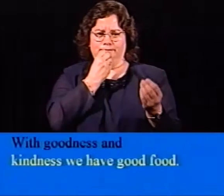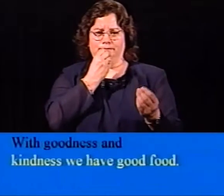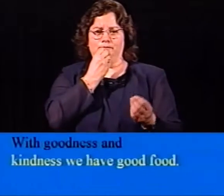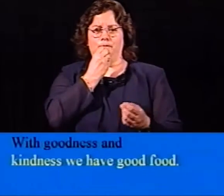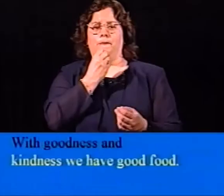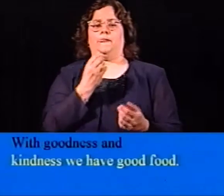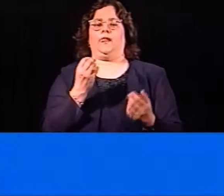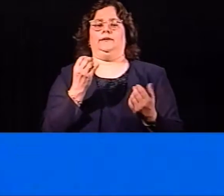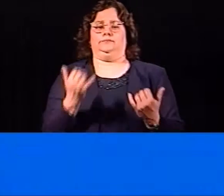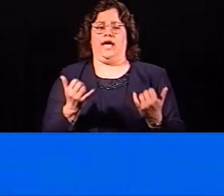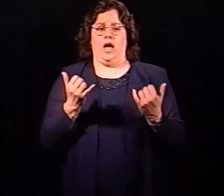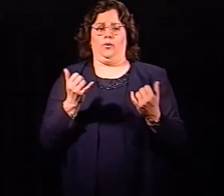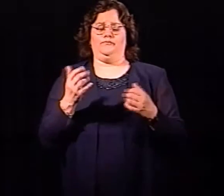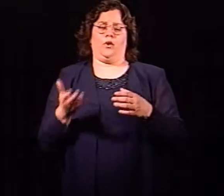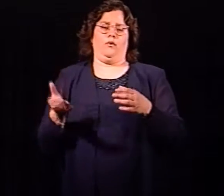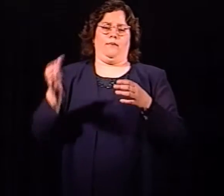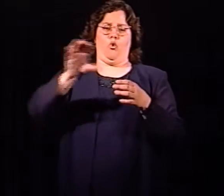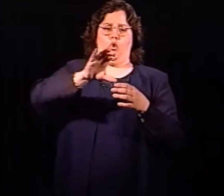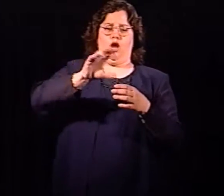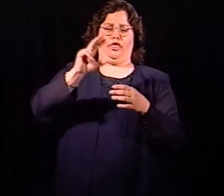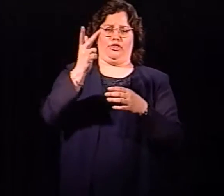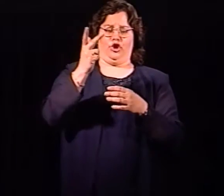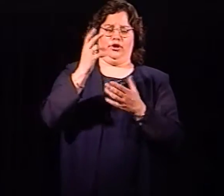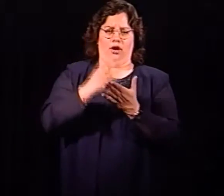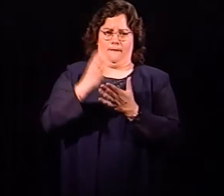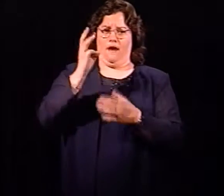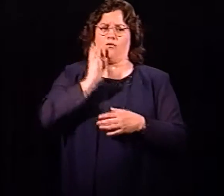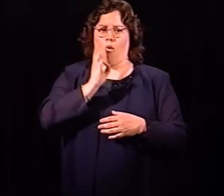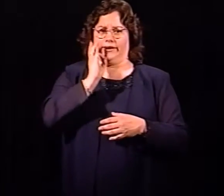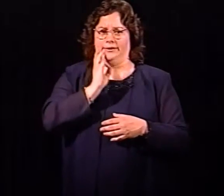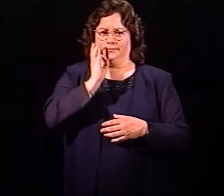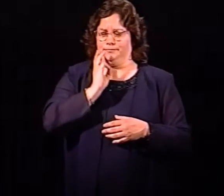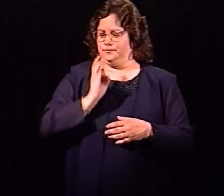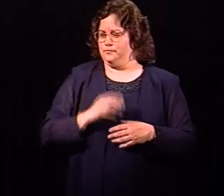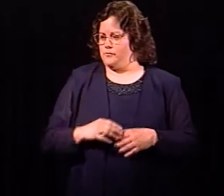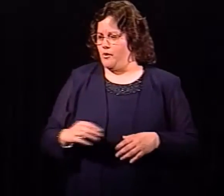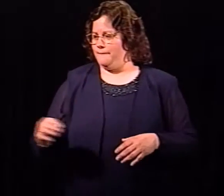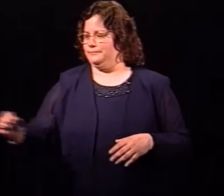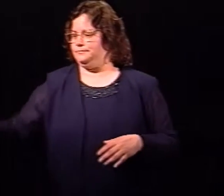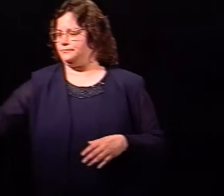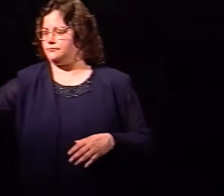We will now pour the third cup of wine.